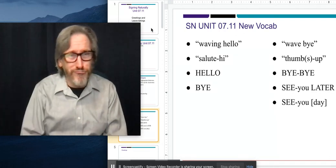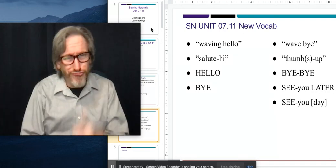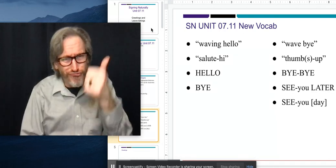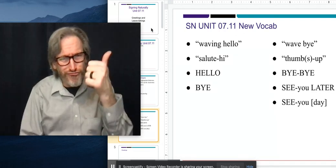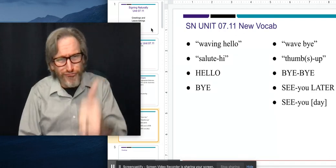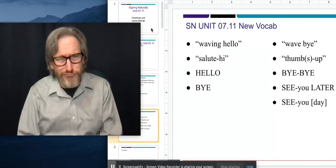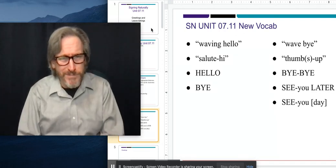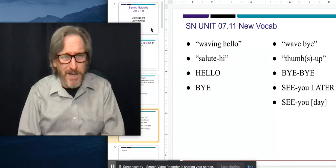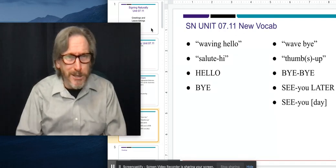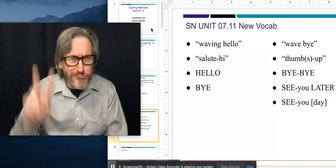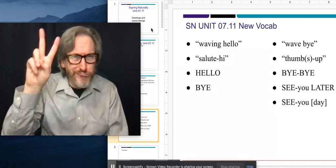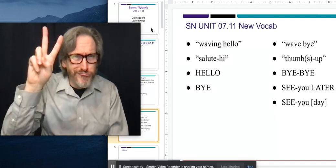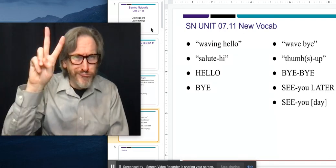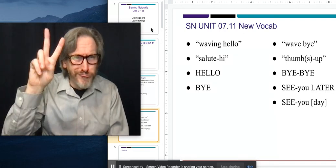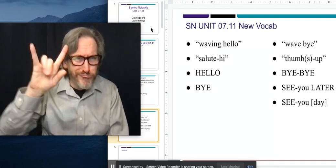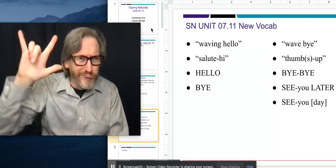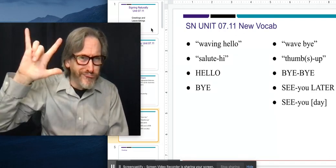bye,